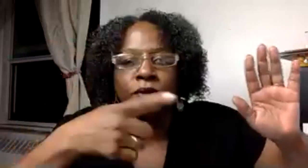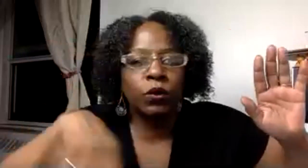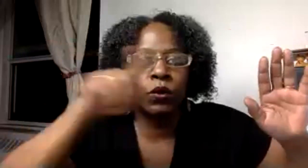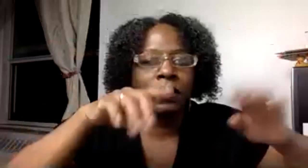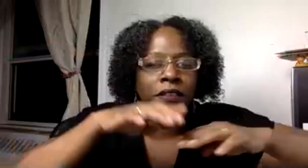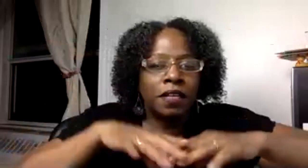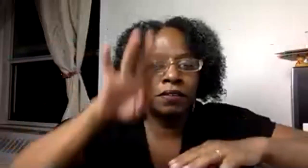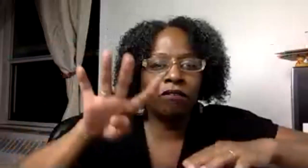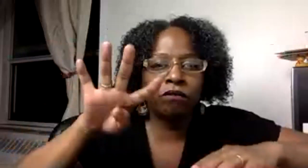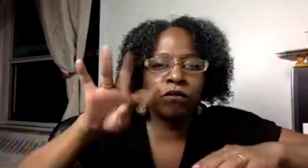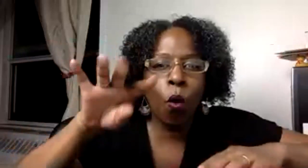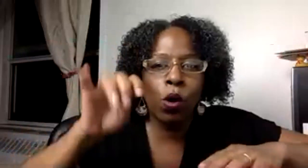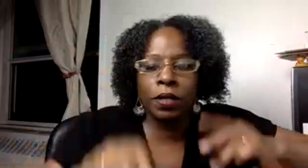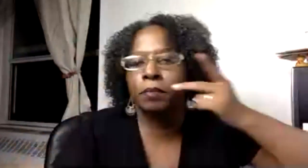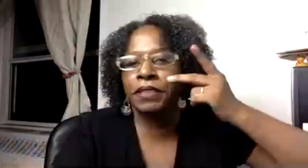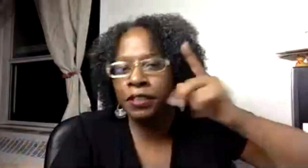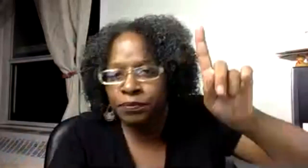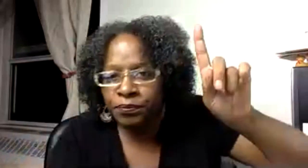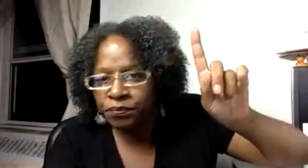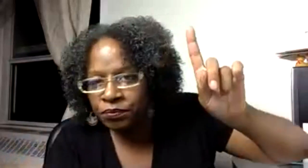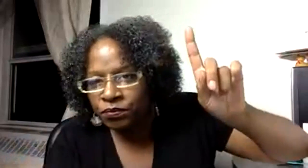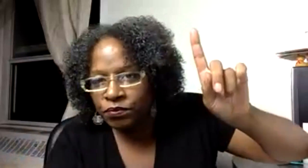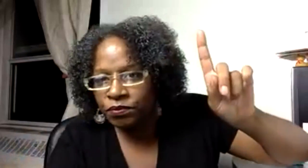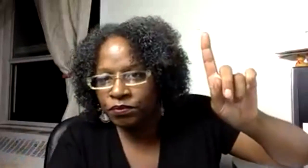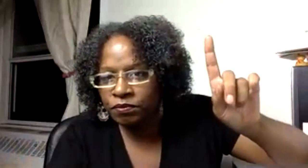me say, how many of you above the age of 40? Let me see, hold on.